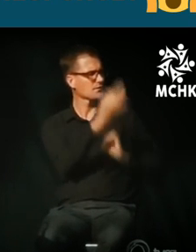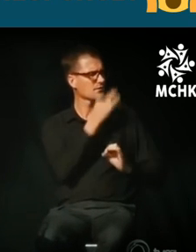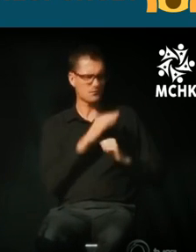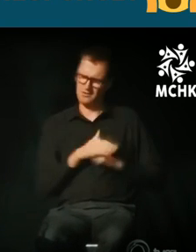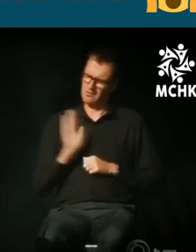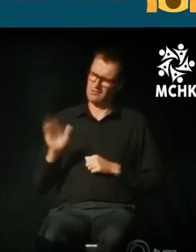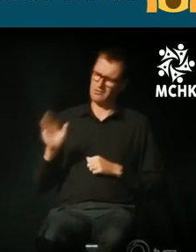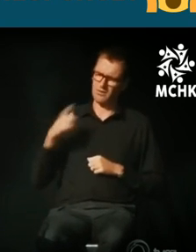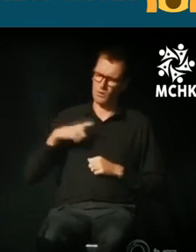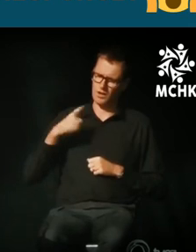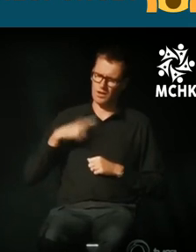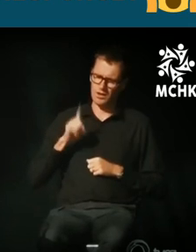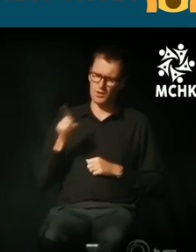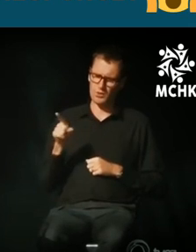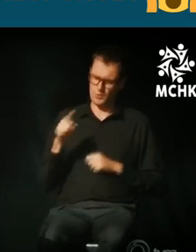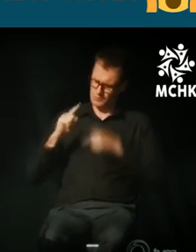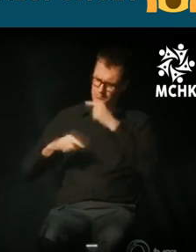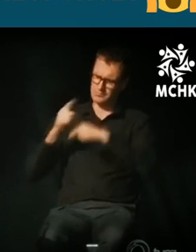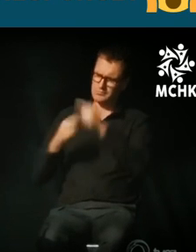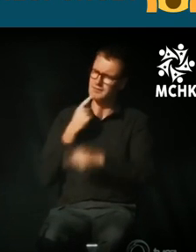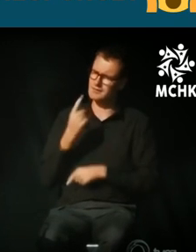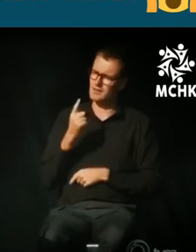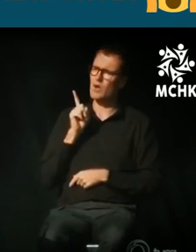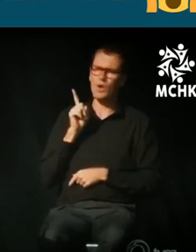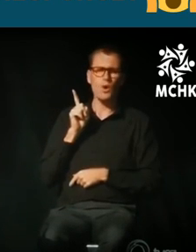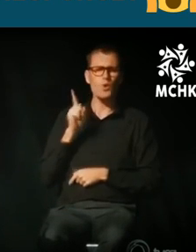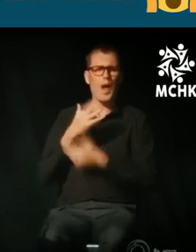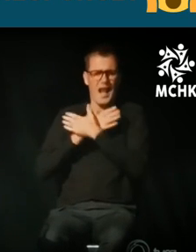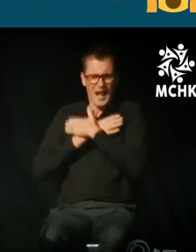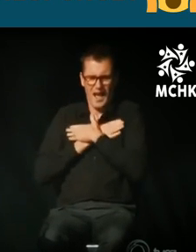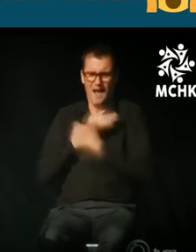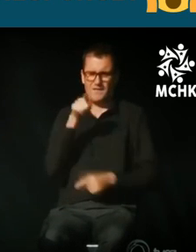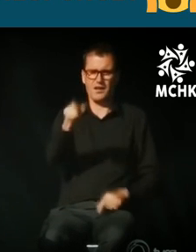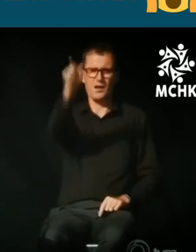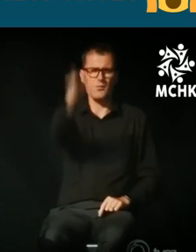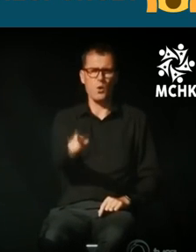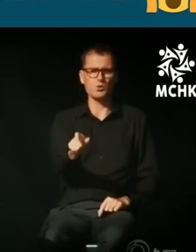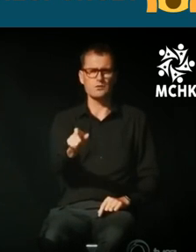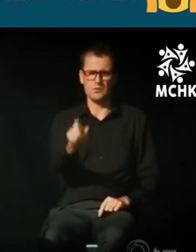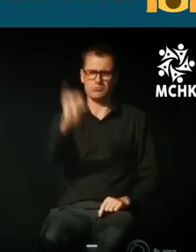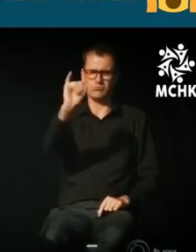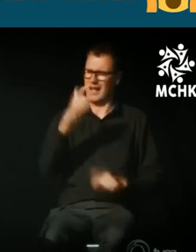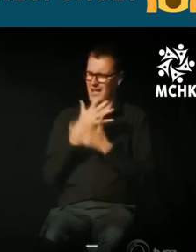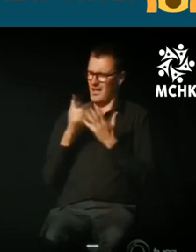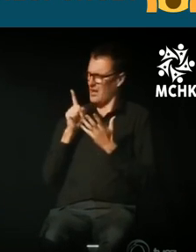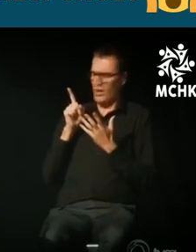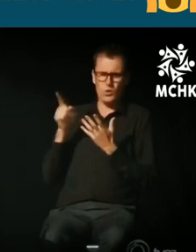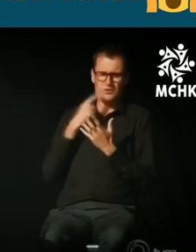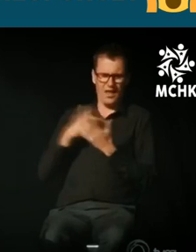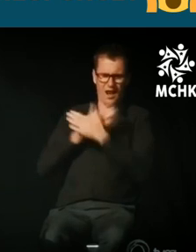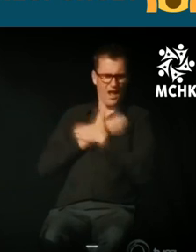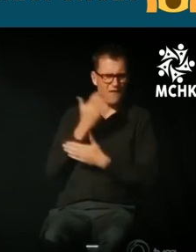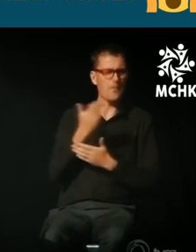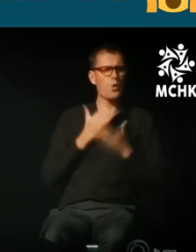that how come you are still saying that you love him as a human brother? The answer to